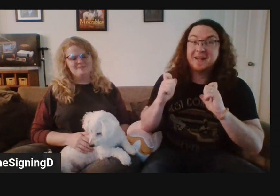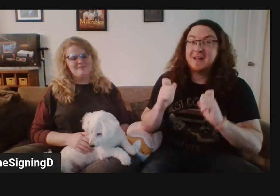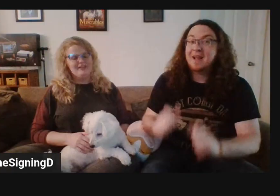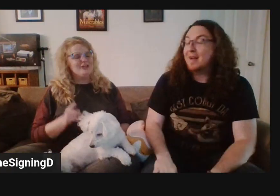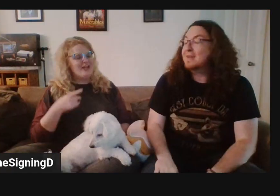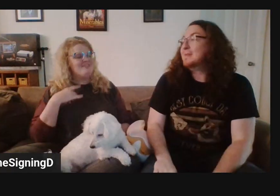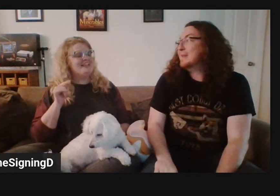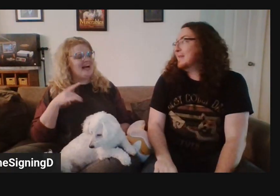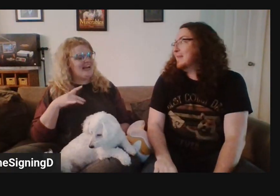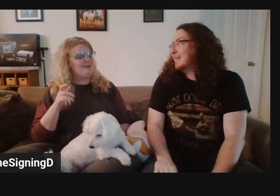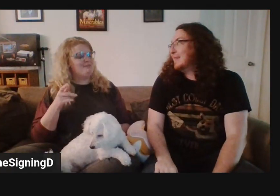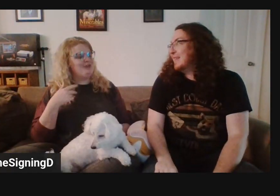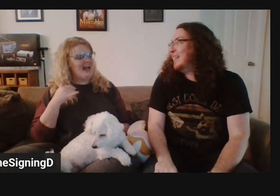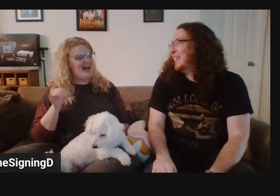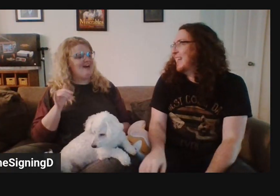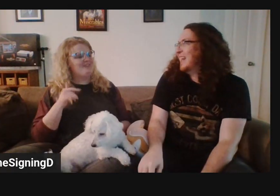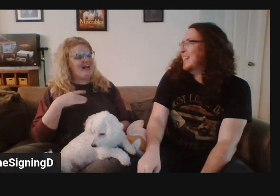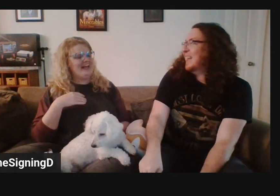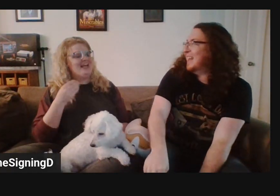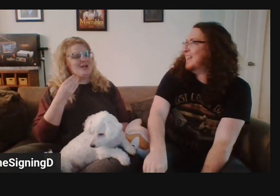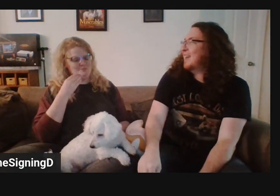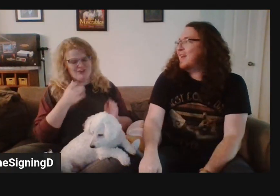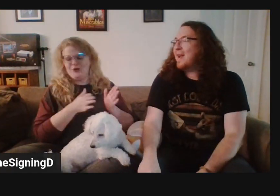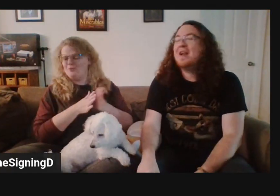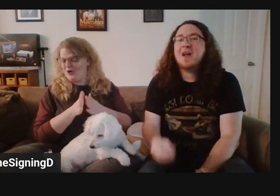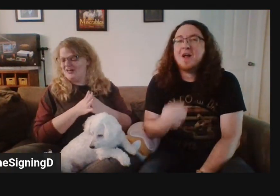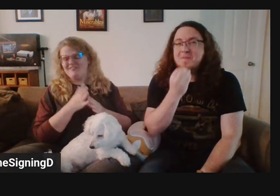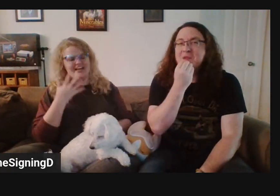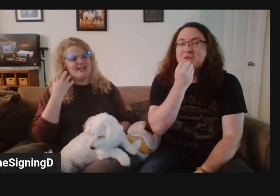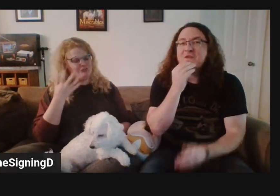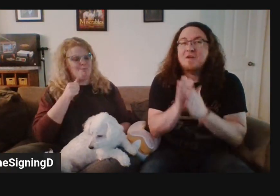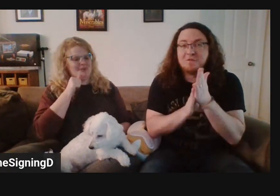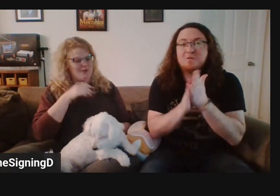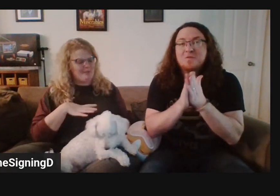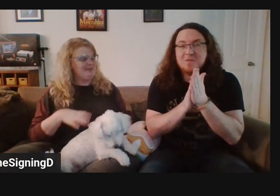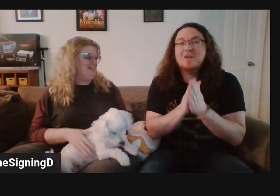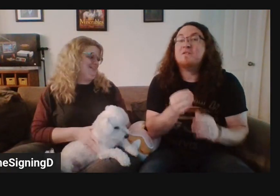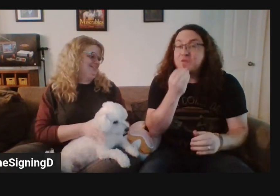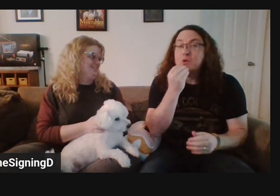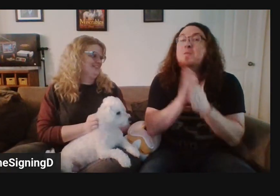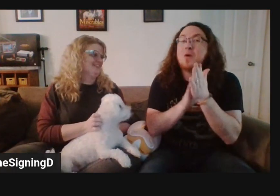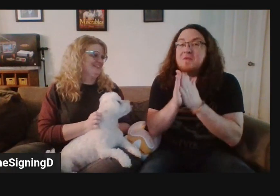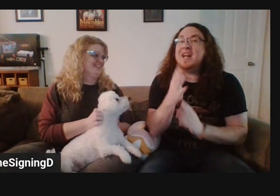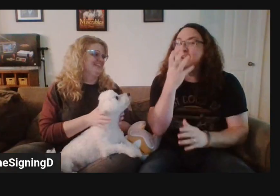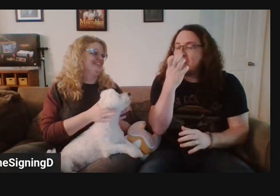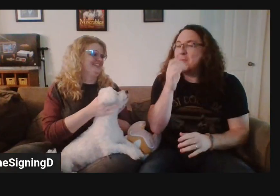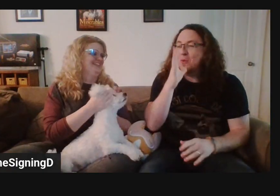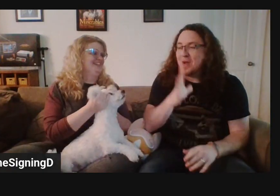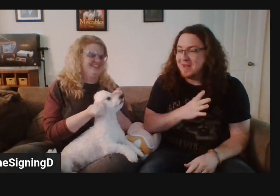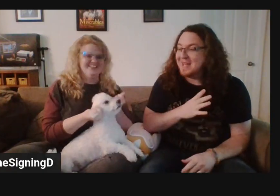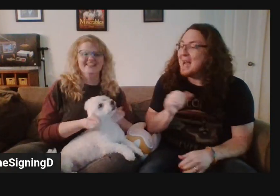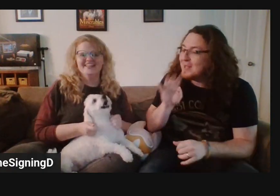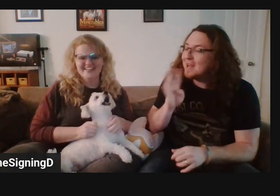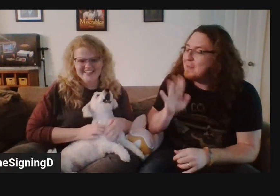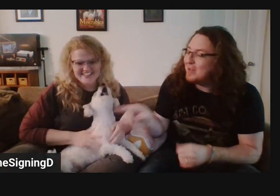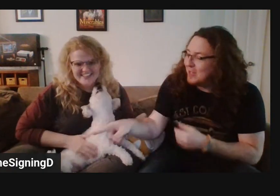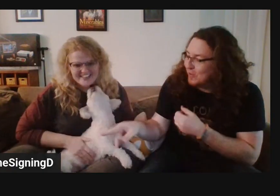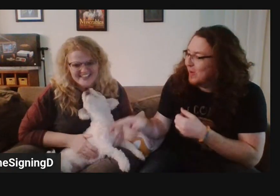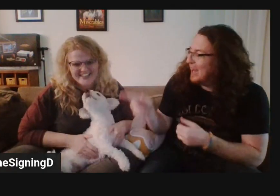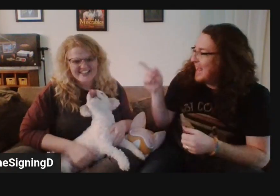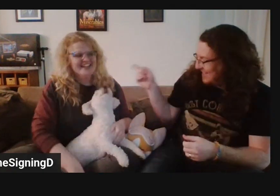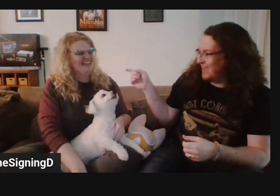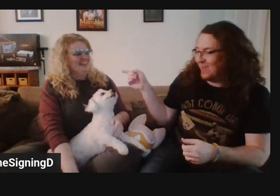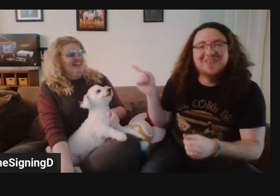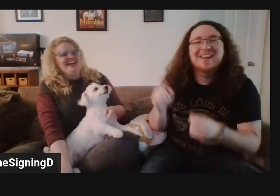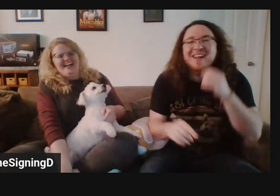quick. Yeah, but PF, like food motivated grumpy women. Food motivated grumpy women. Yeah, I'm talking about